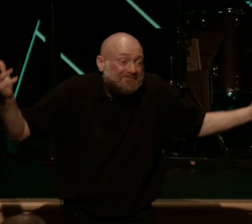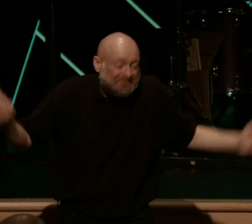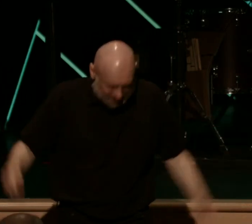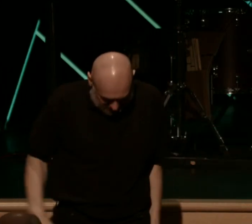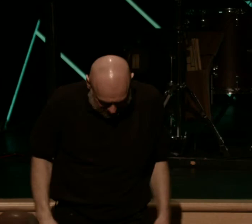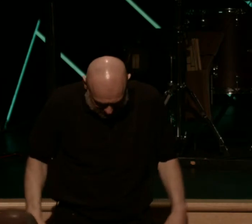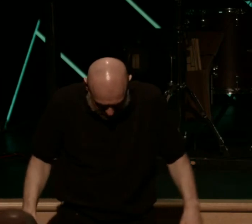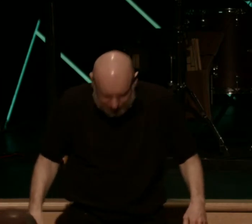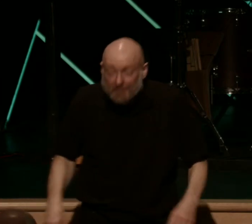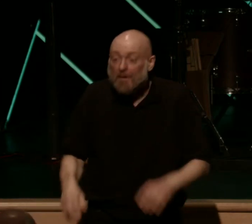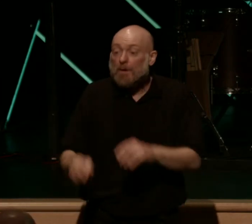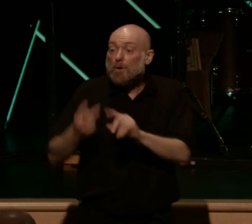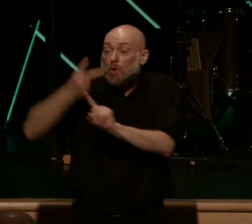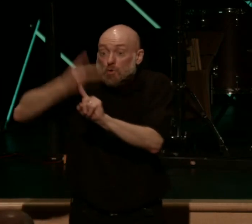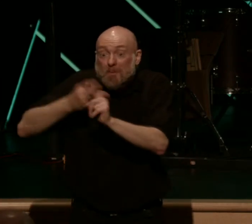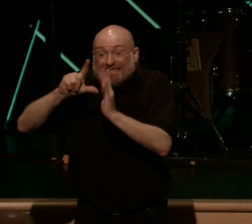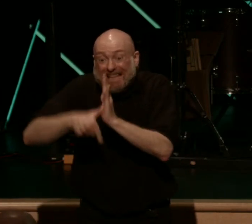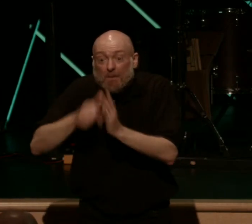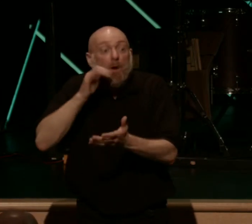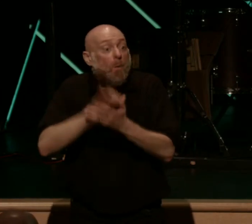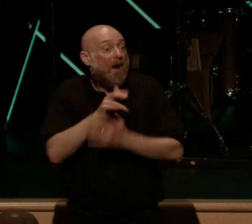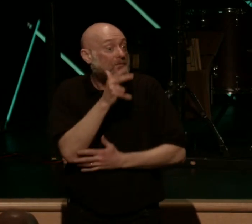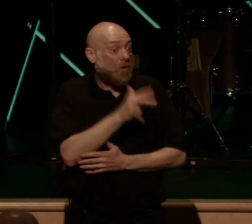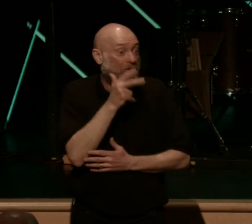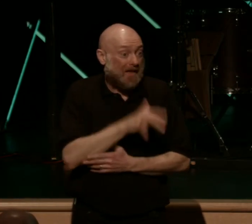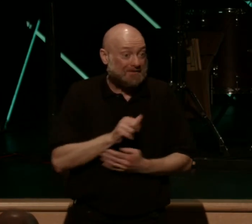A couple of months later, it was my wife's birthday.